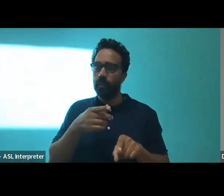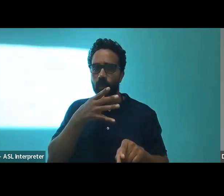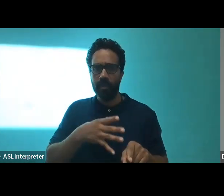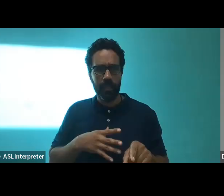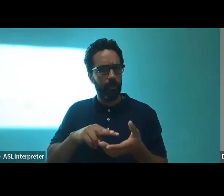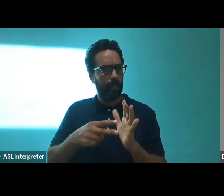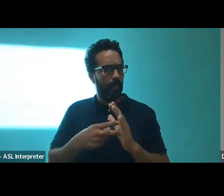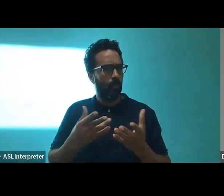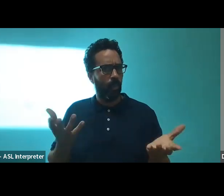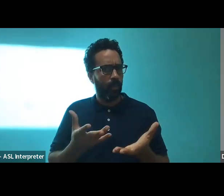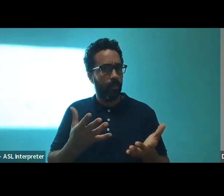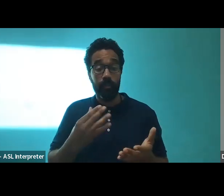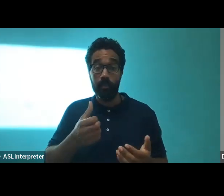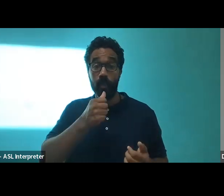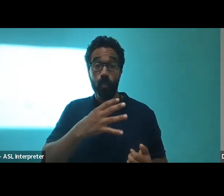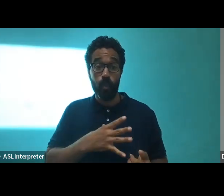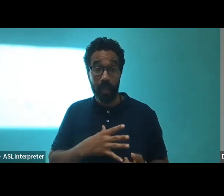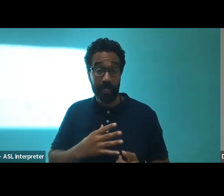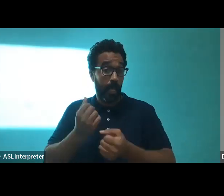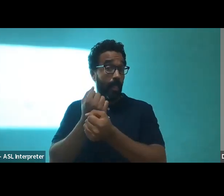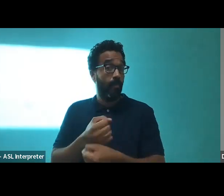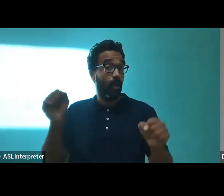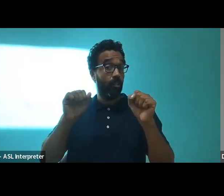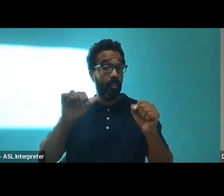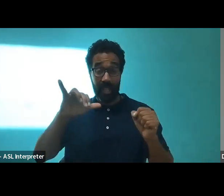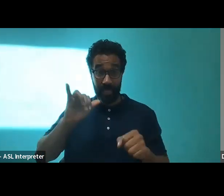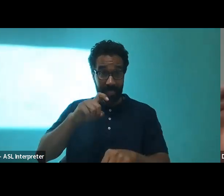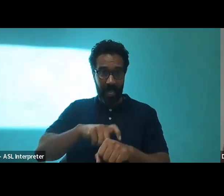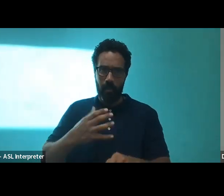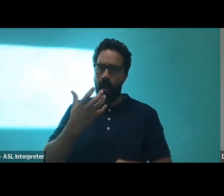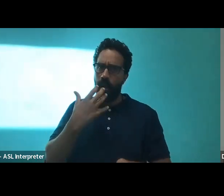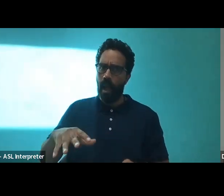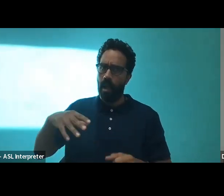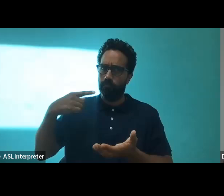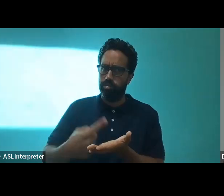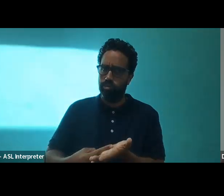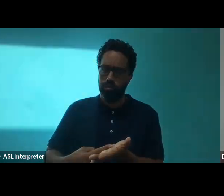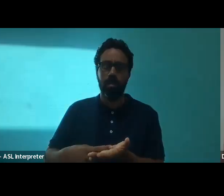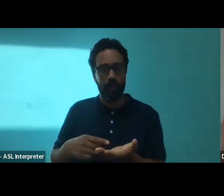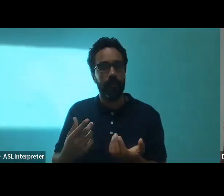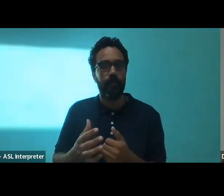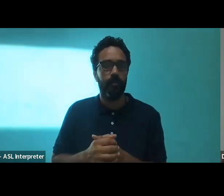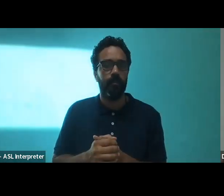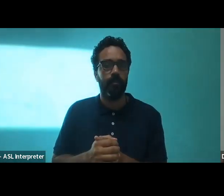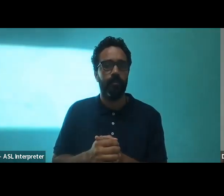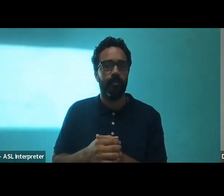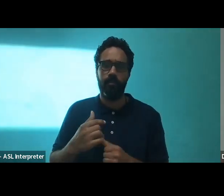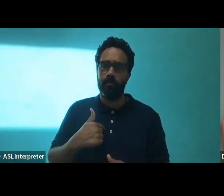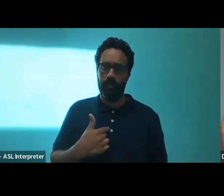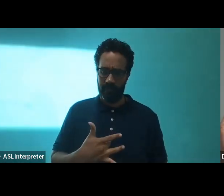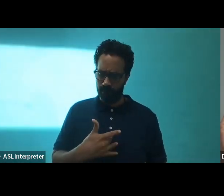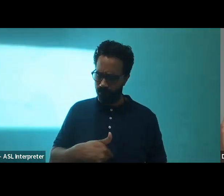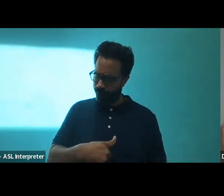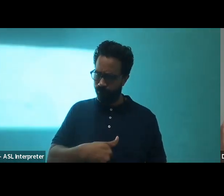And women's liberation was a very hot topic in those days. I just knew that there was something